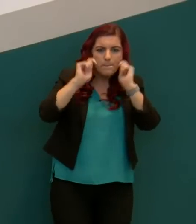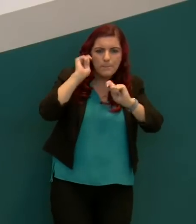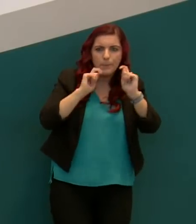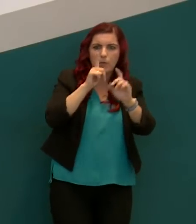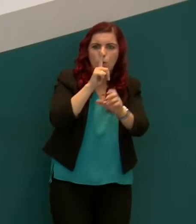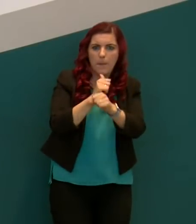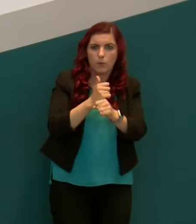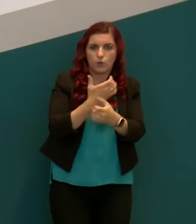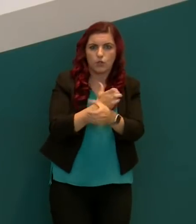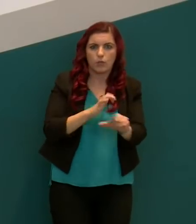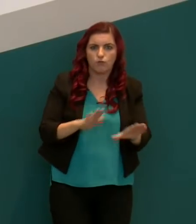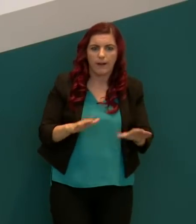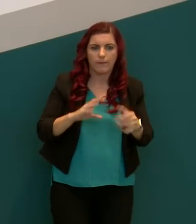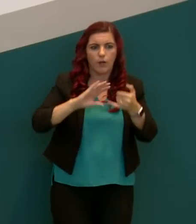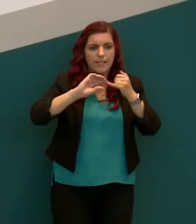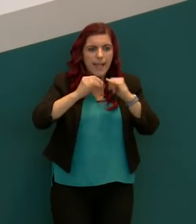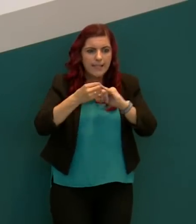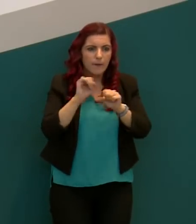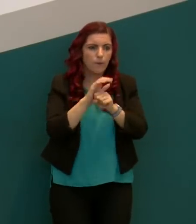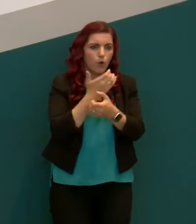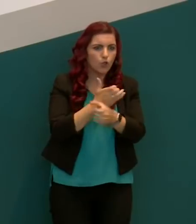to testing